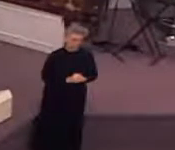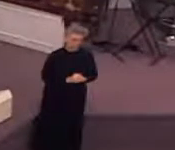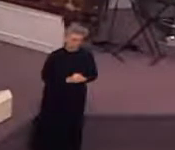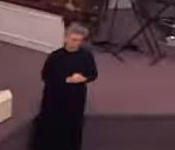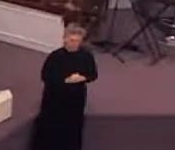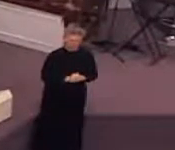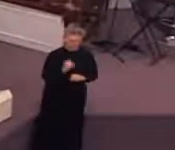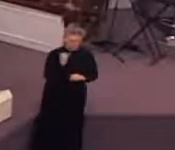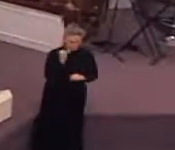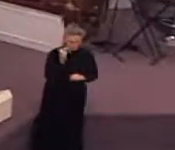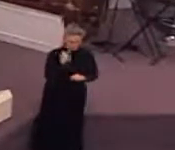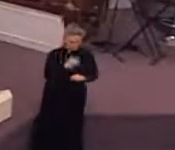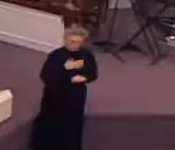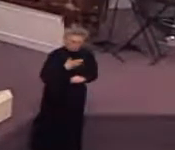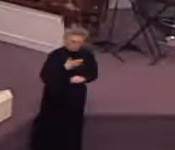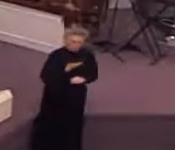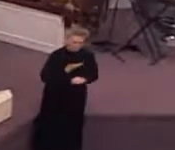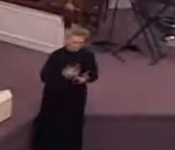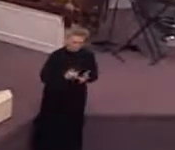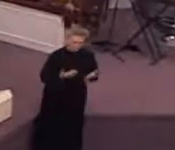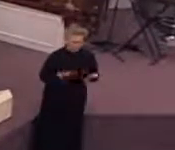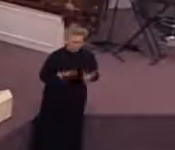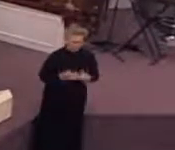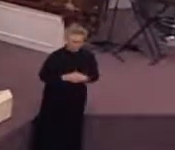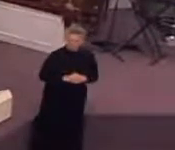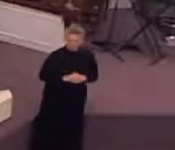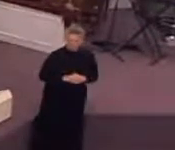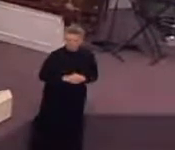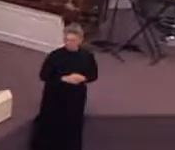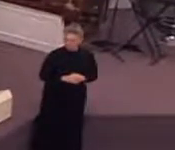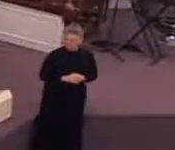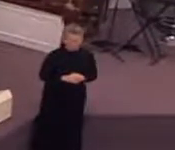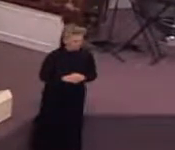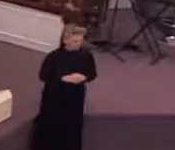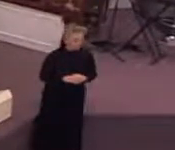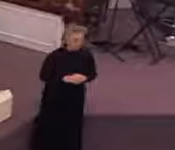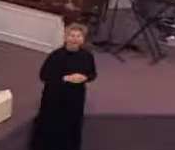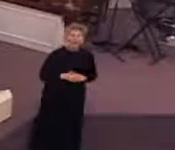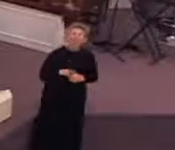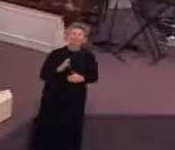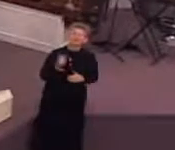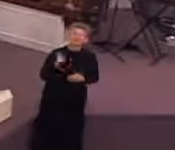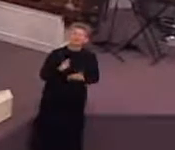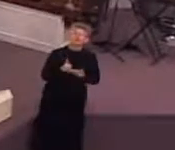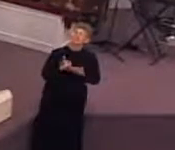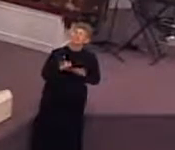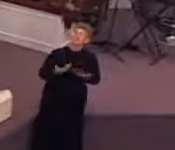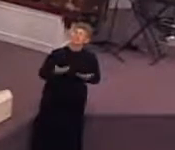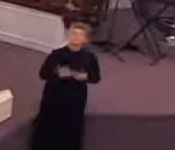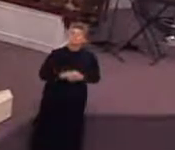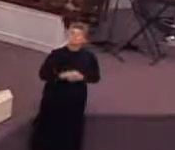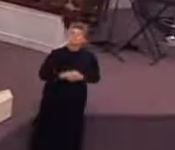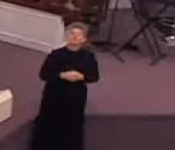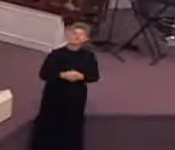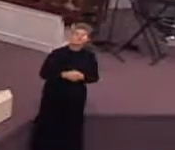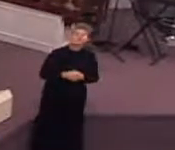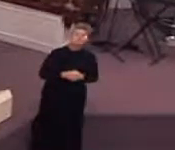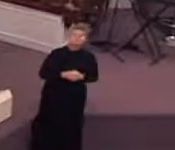Come on, if we would just admit it tonight. God, I need some help here tonight.